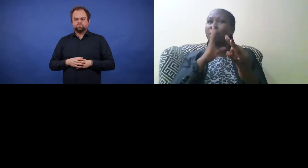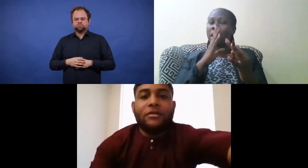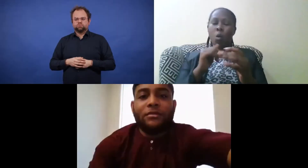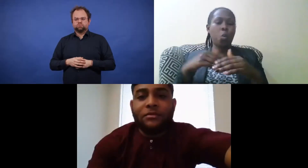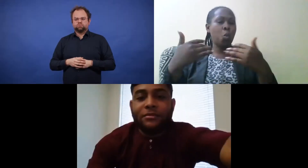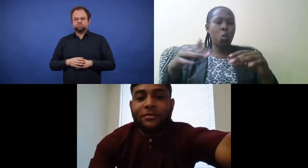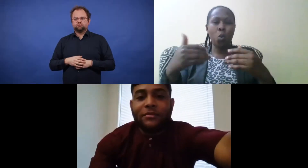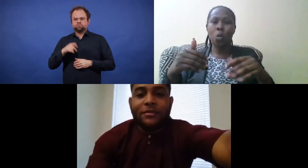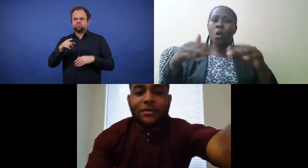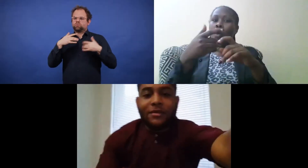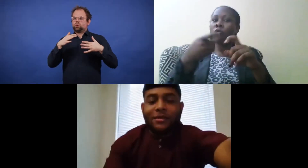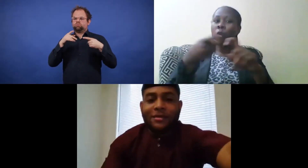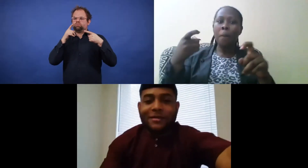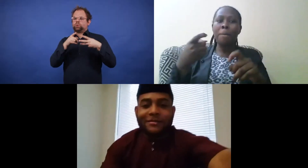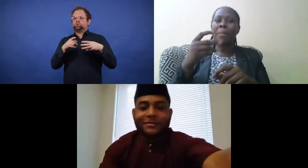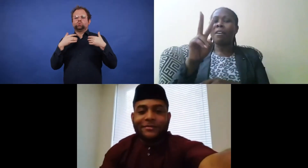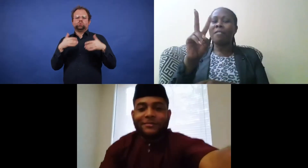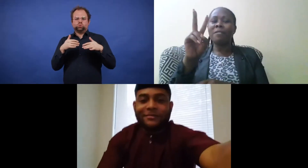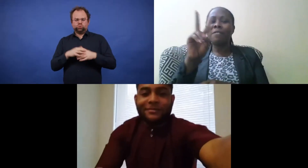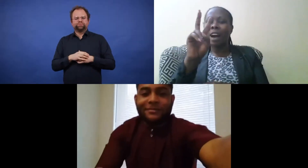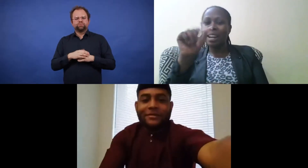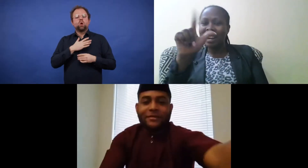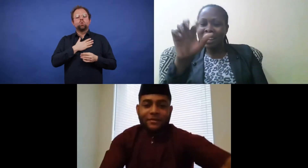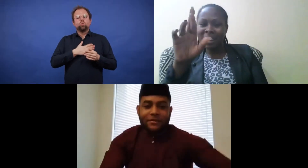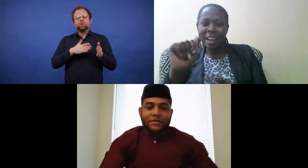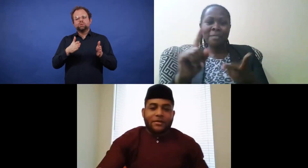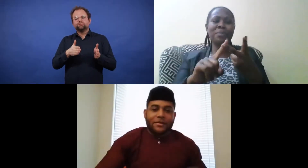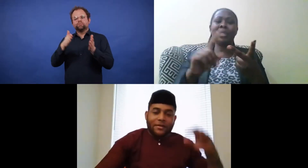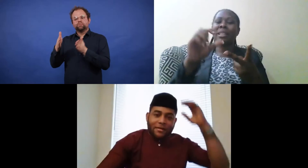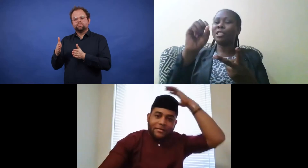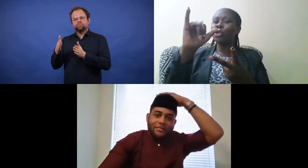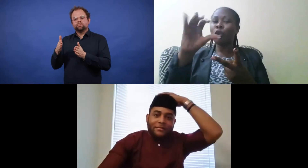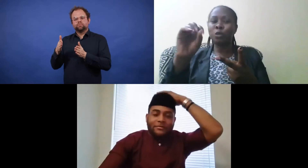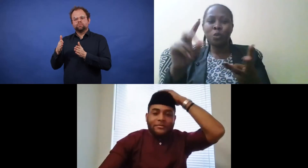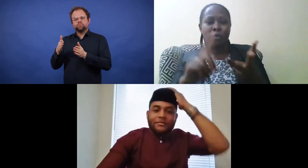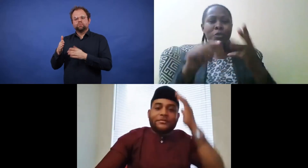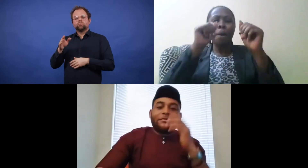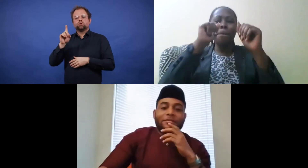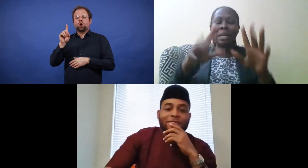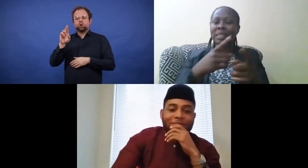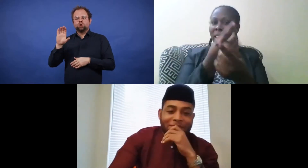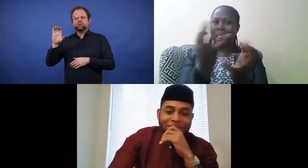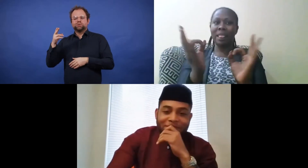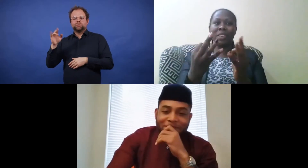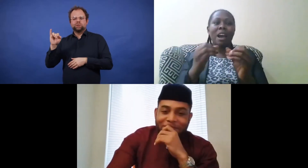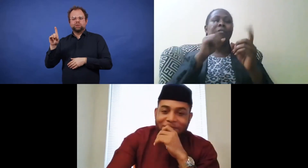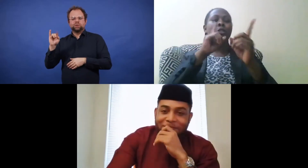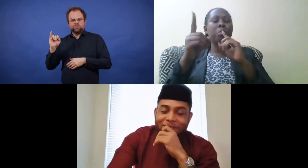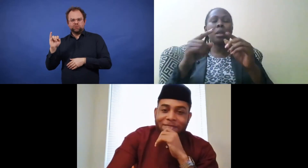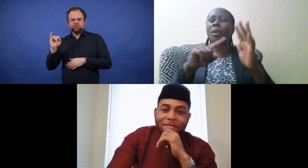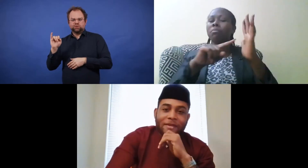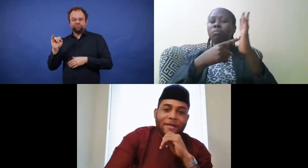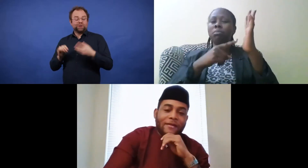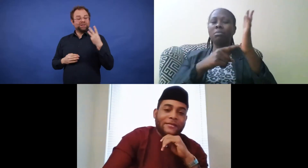From all the three speakers that we've had, from Valerie, Yusuf,